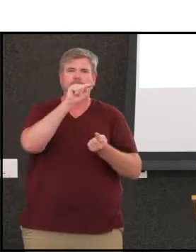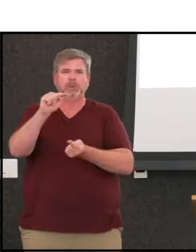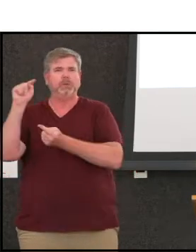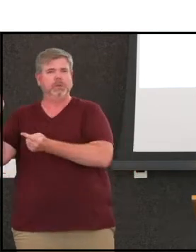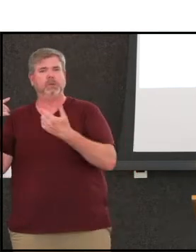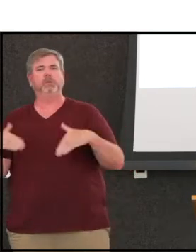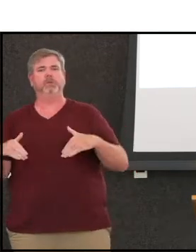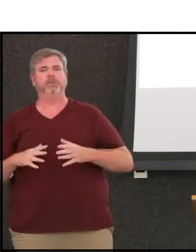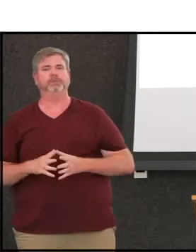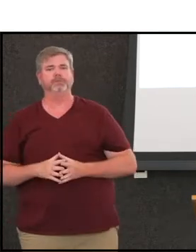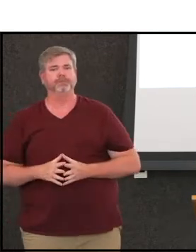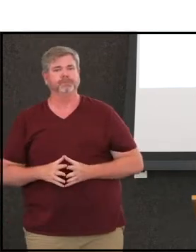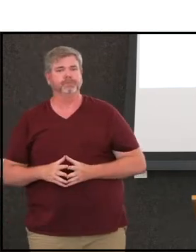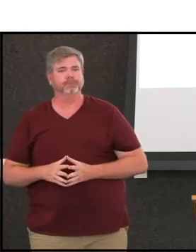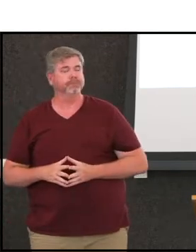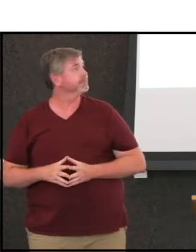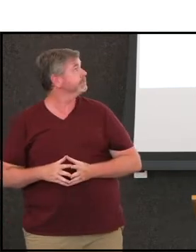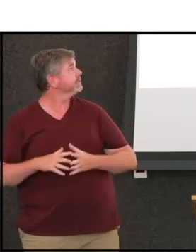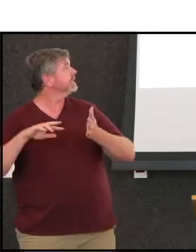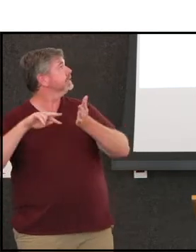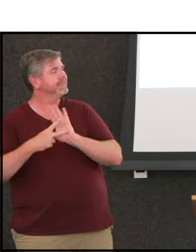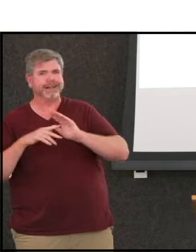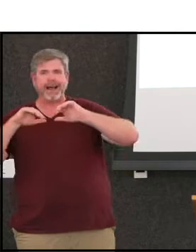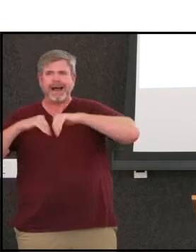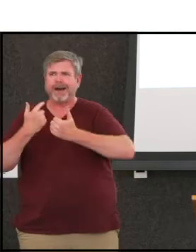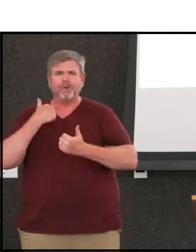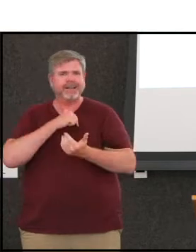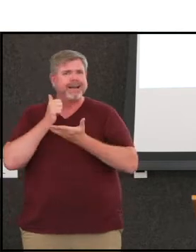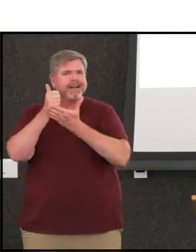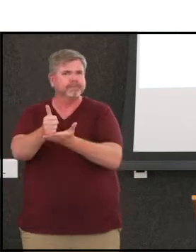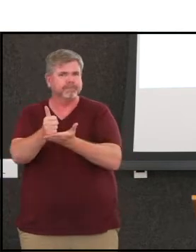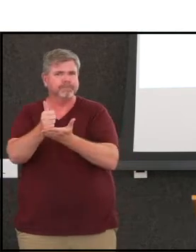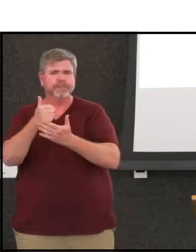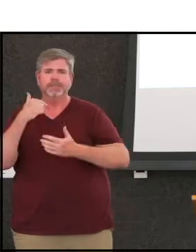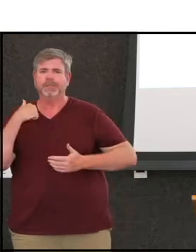for overdoses? We have done a lot of outreach campaign media